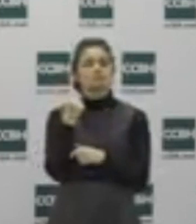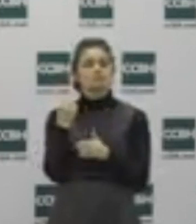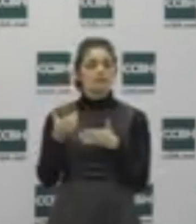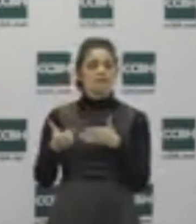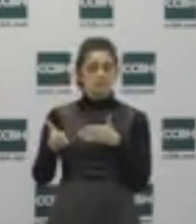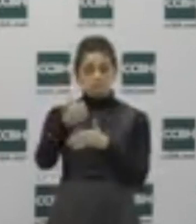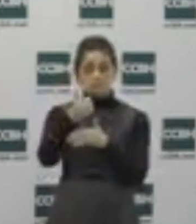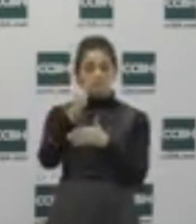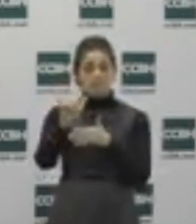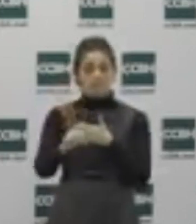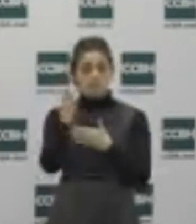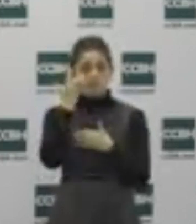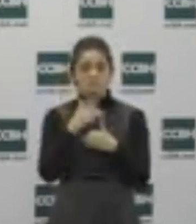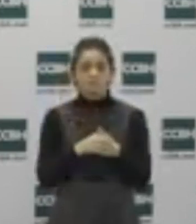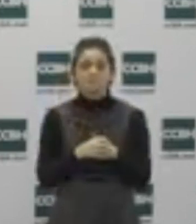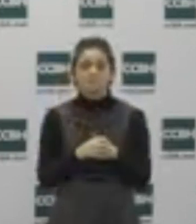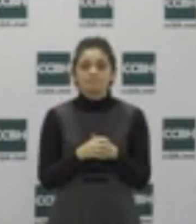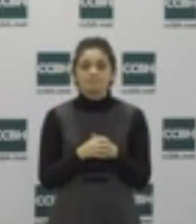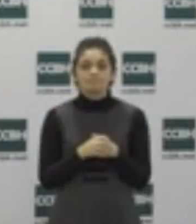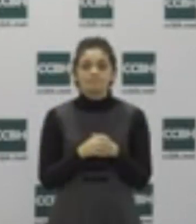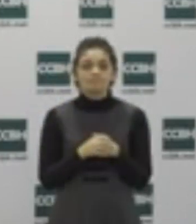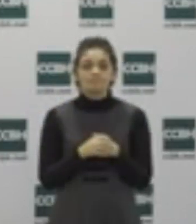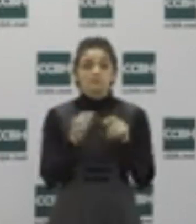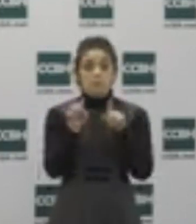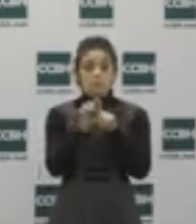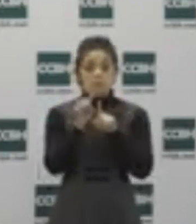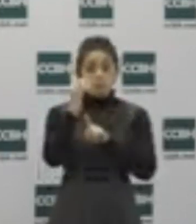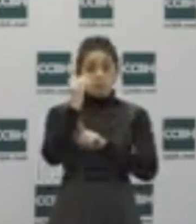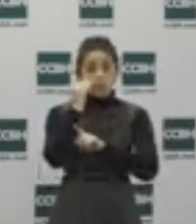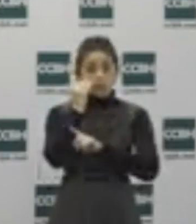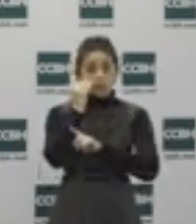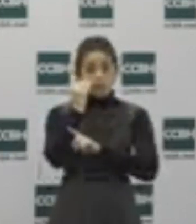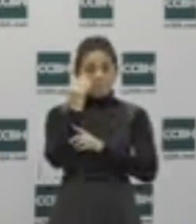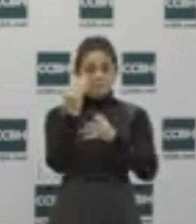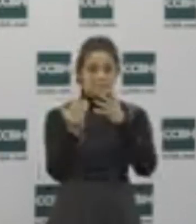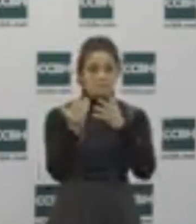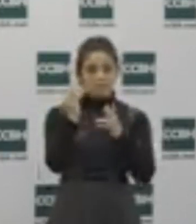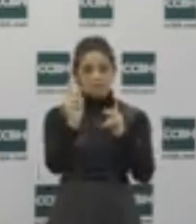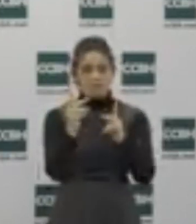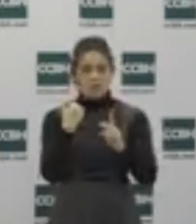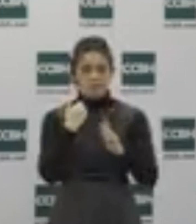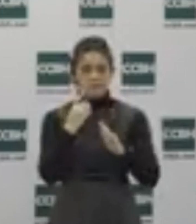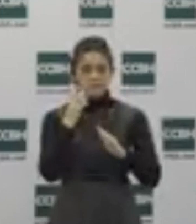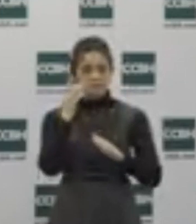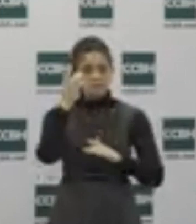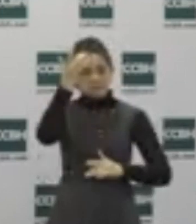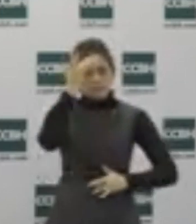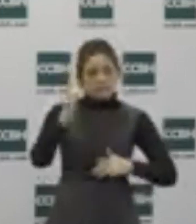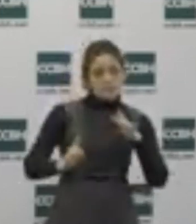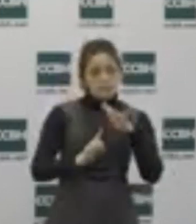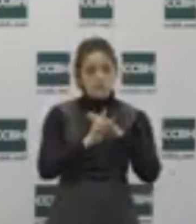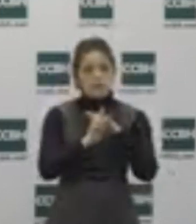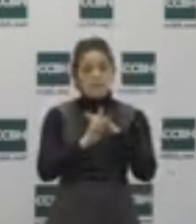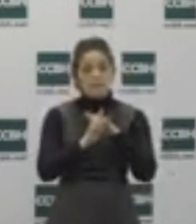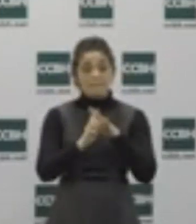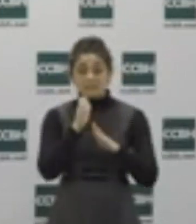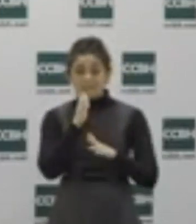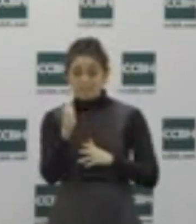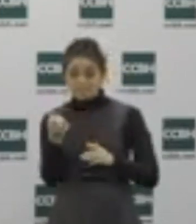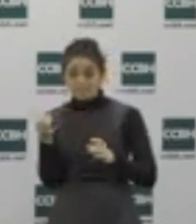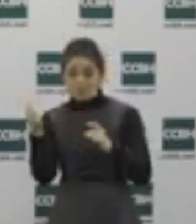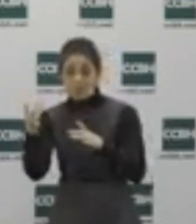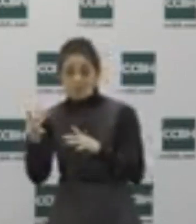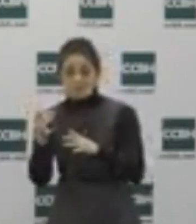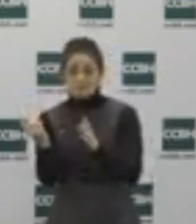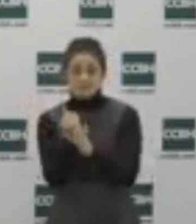highest. We also know there may be people who have symptoms and some that have mild symptoms